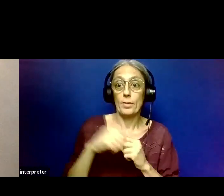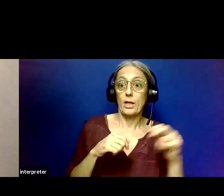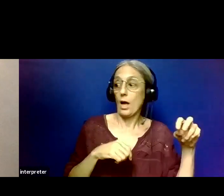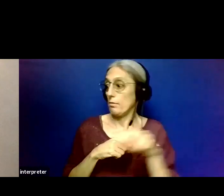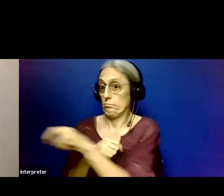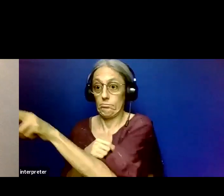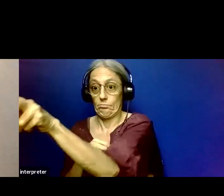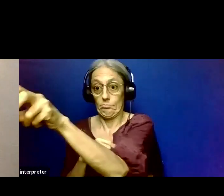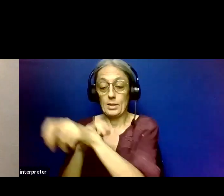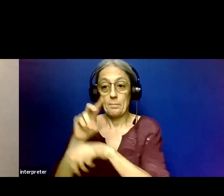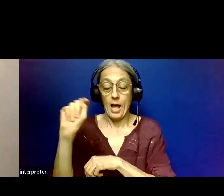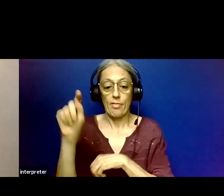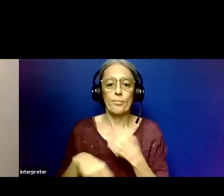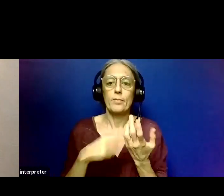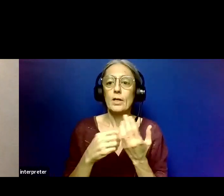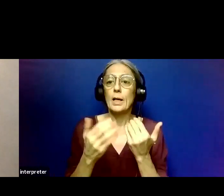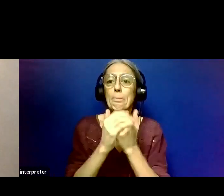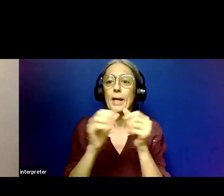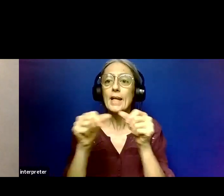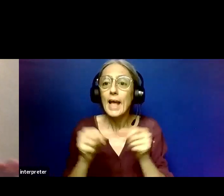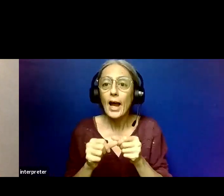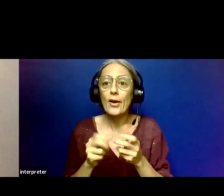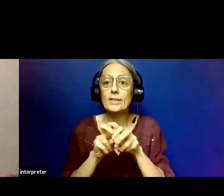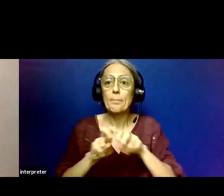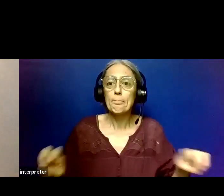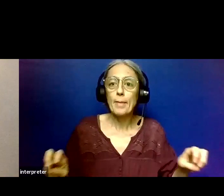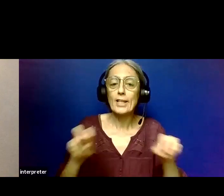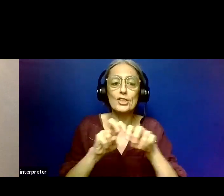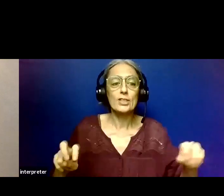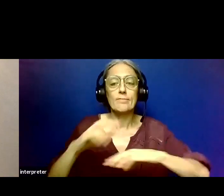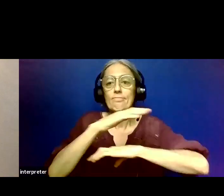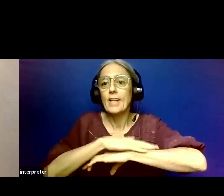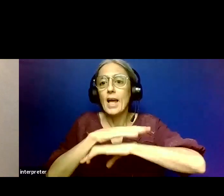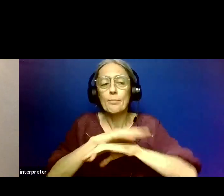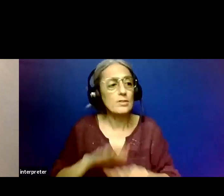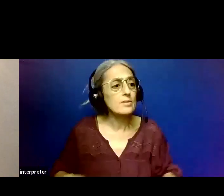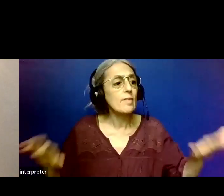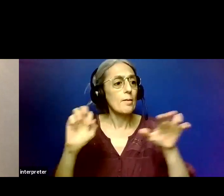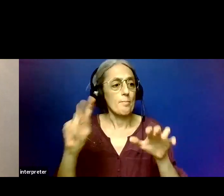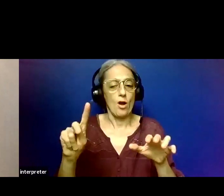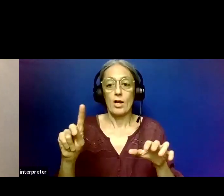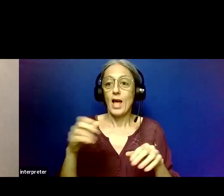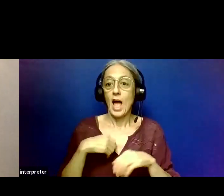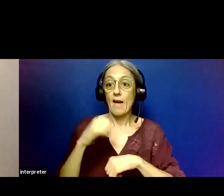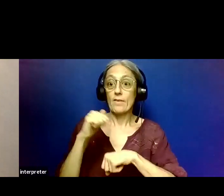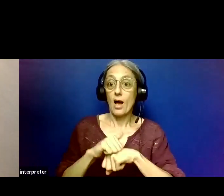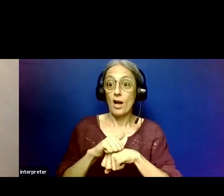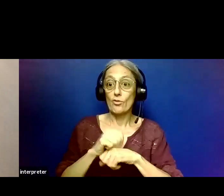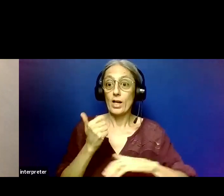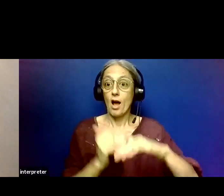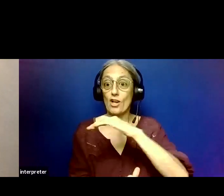and the benches in the park? Are they on concrete pads large enough for a wheelchair? Is there an accessible